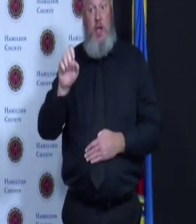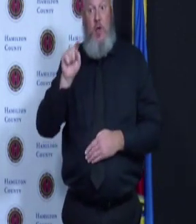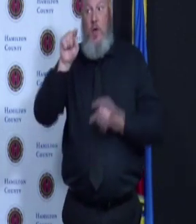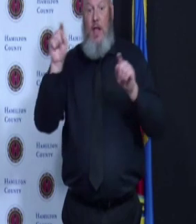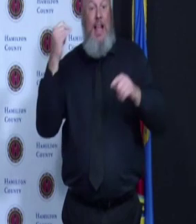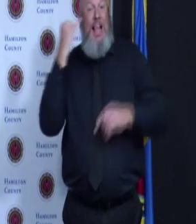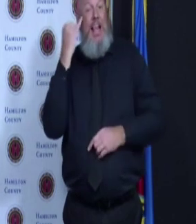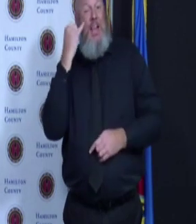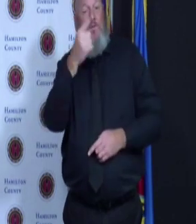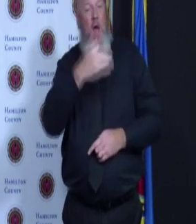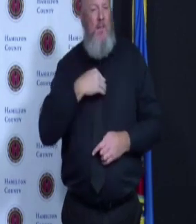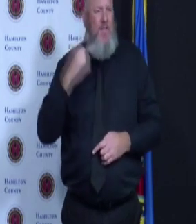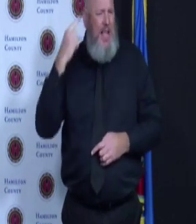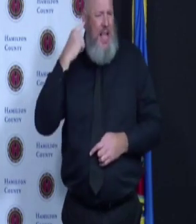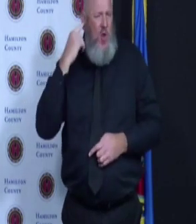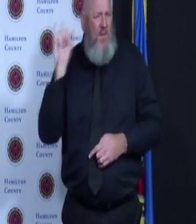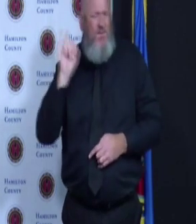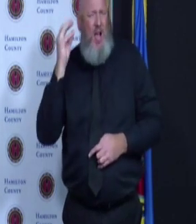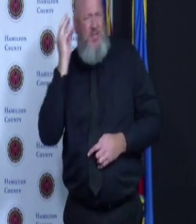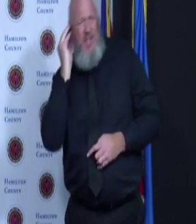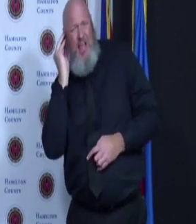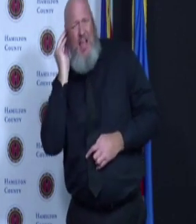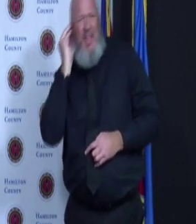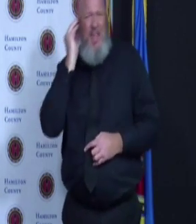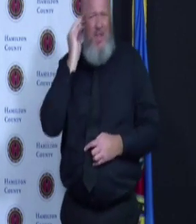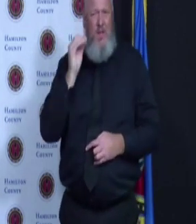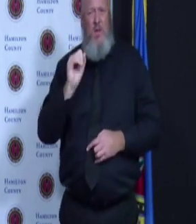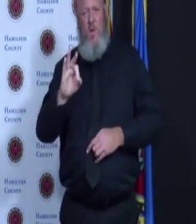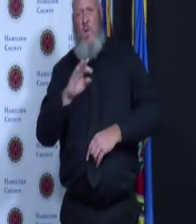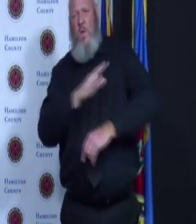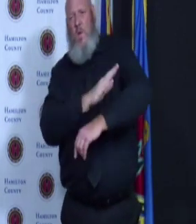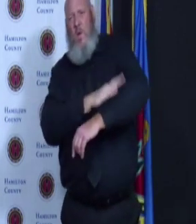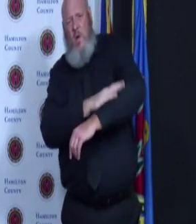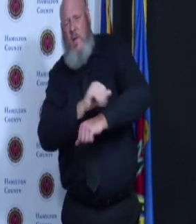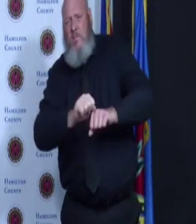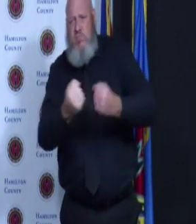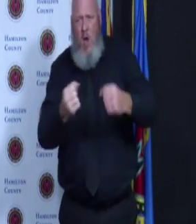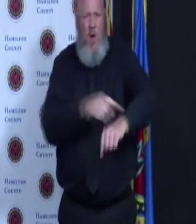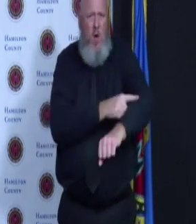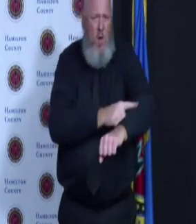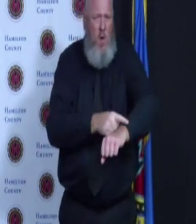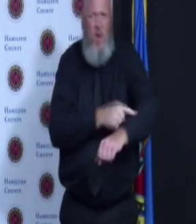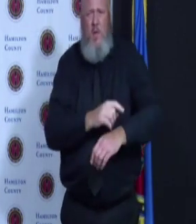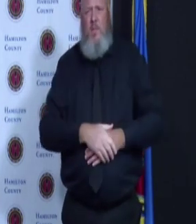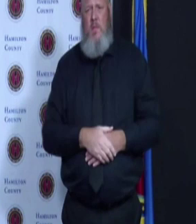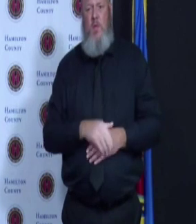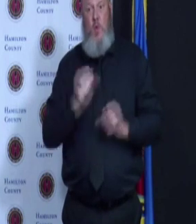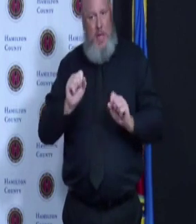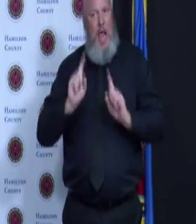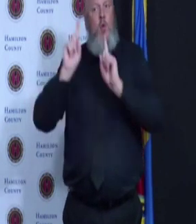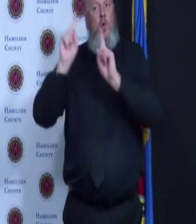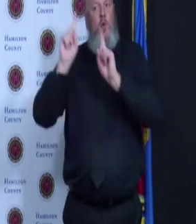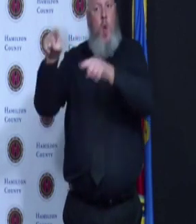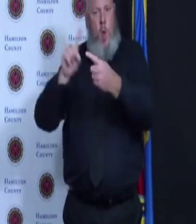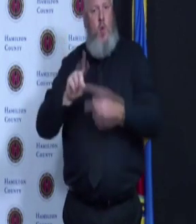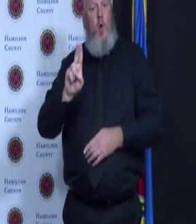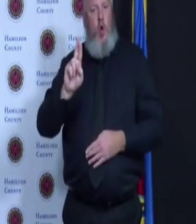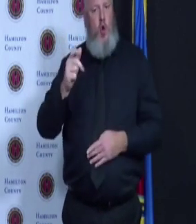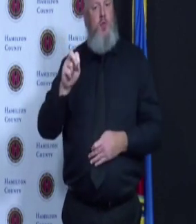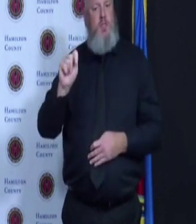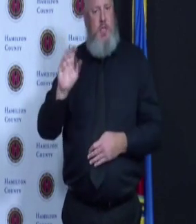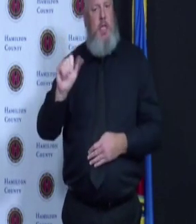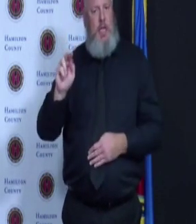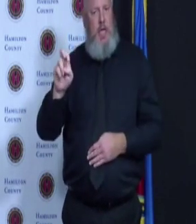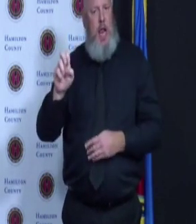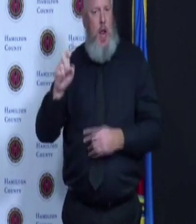arm, reach out to your local urgent care if you do not have a primary care provider. They are available and offer a wide variety